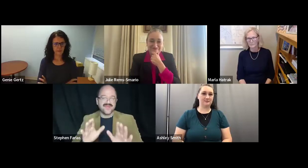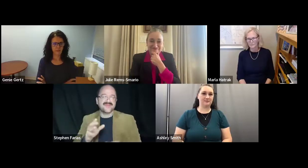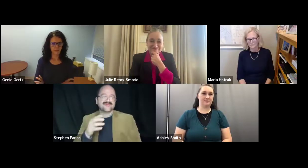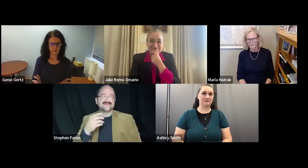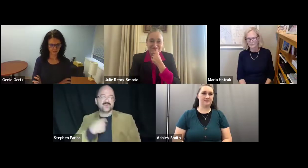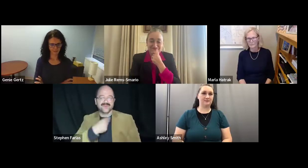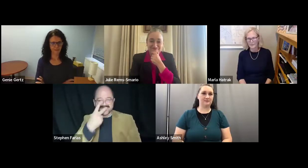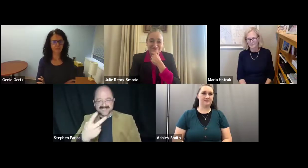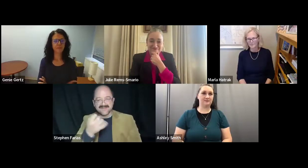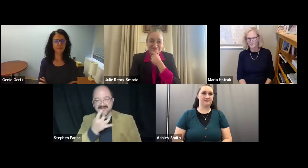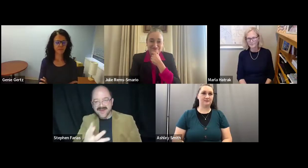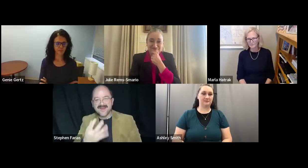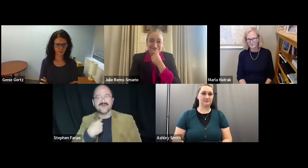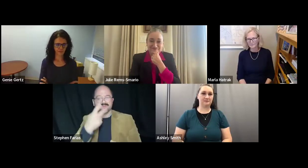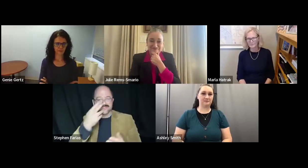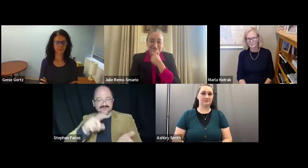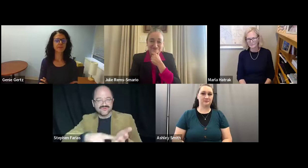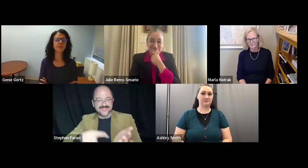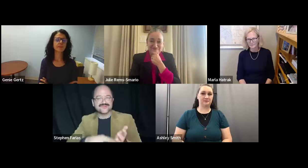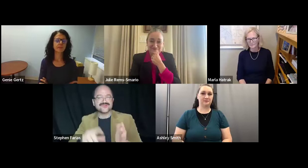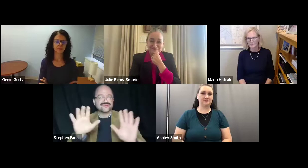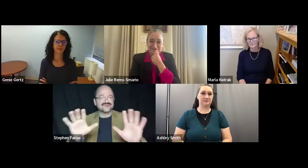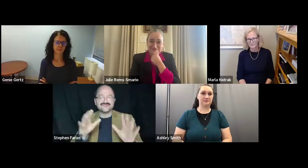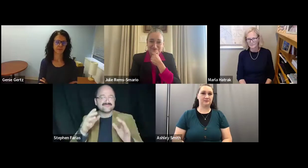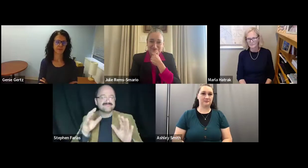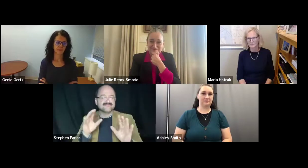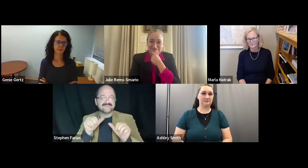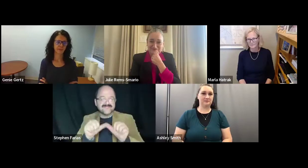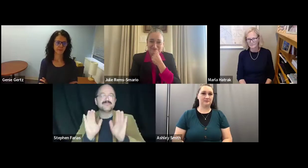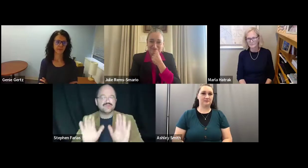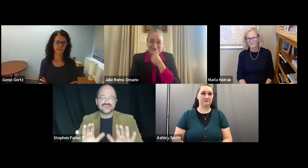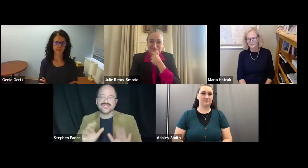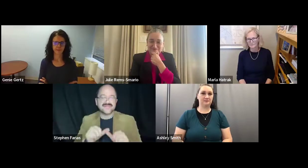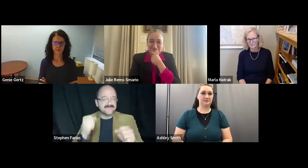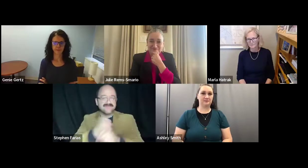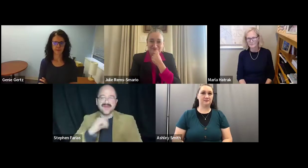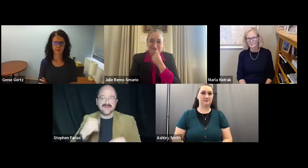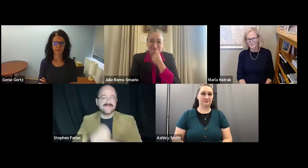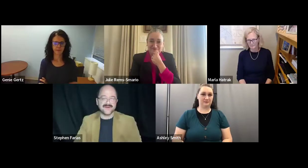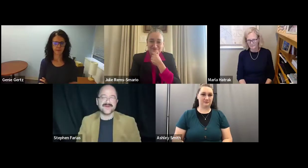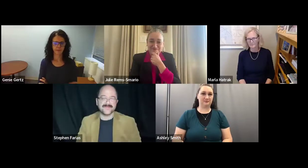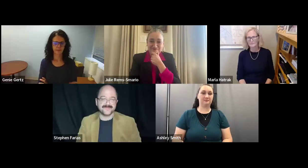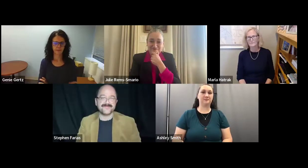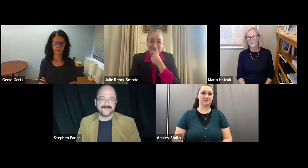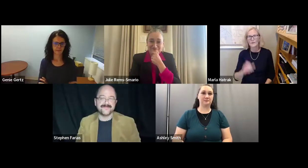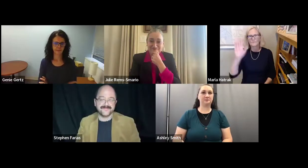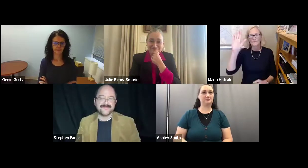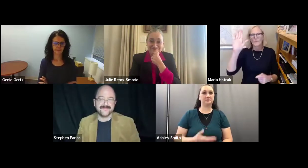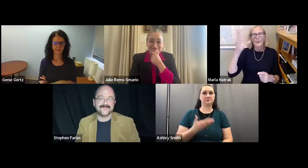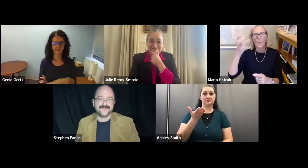a crucial matter because it is the only way. We've seen the light at the end of the tunnel. We have seen the research that substantiates this, and